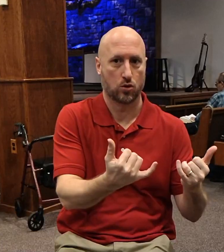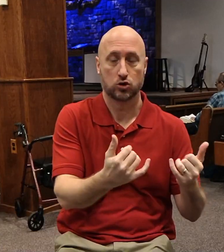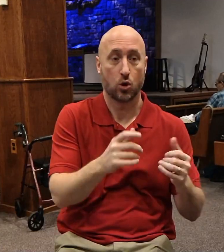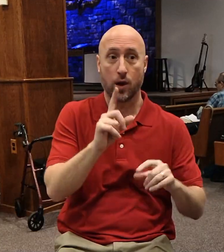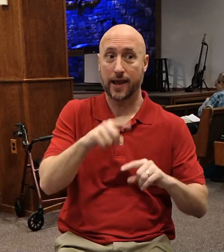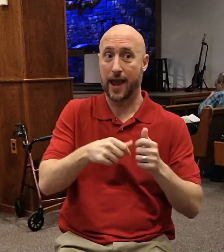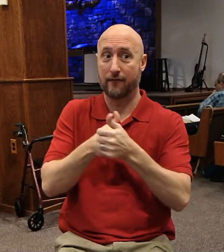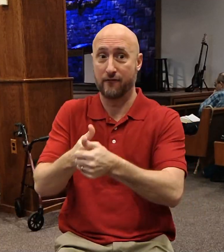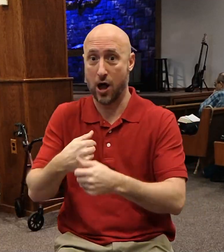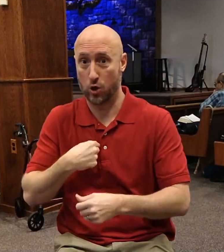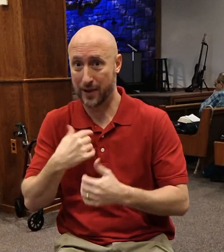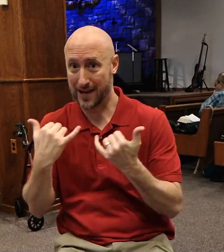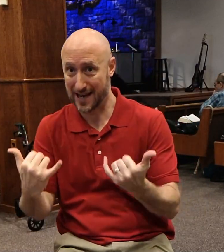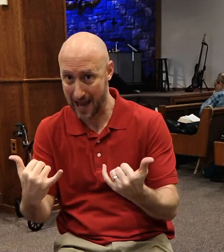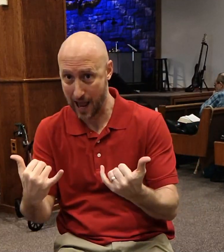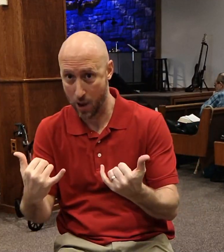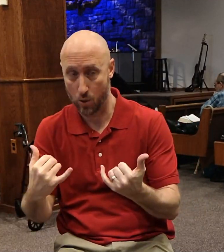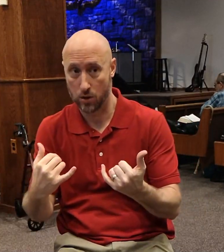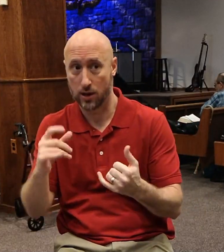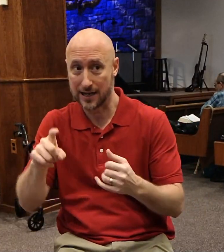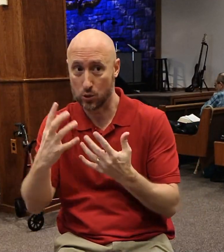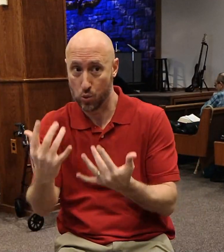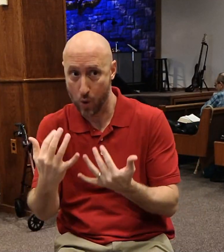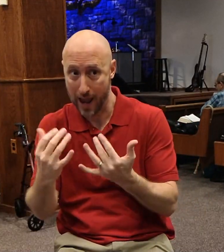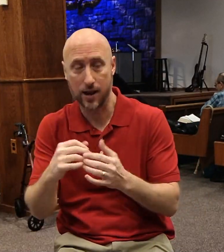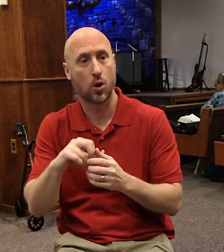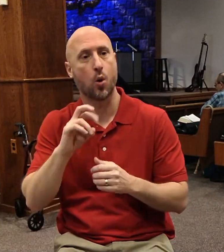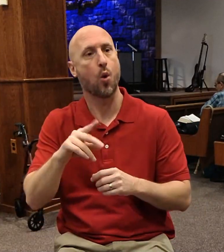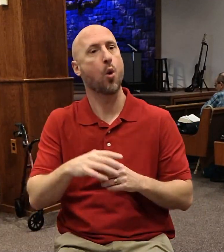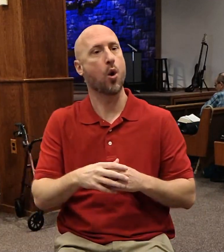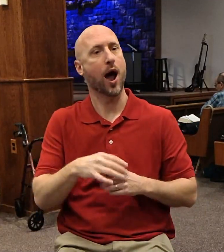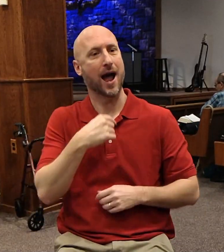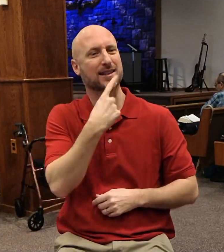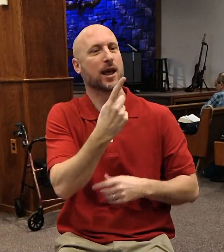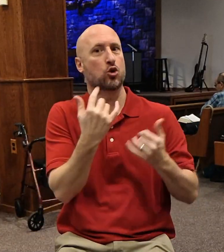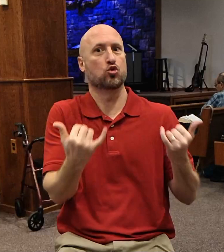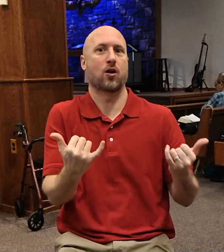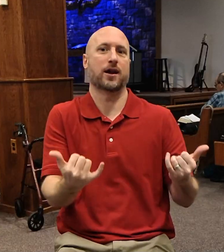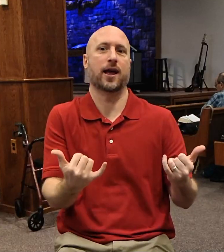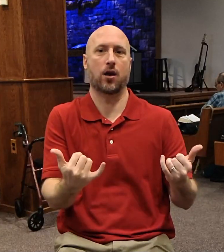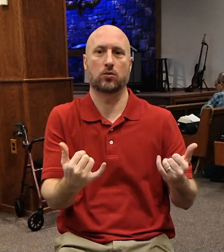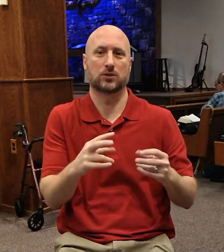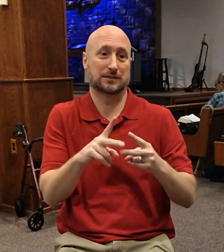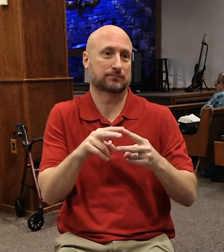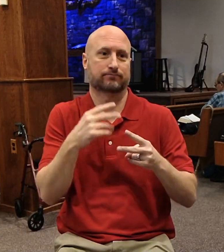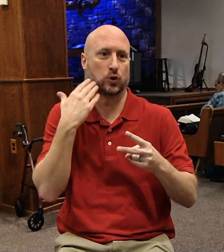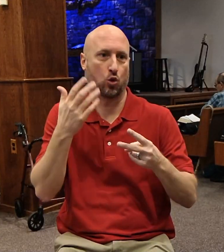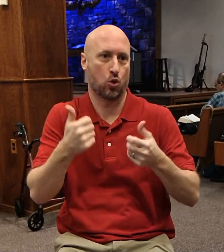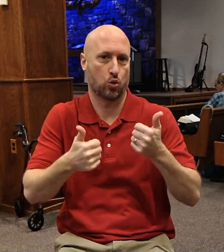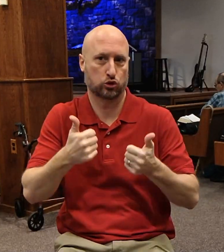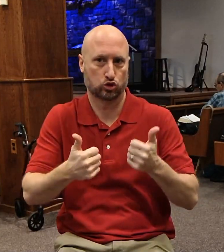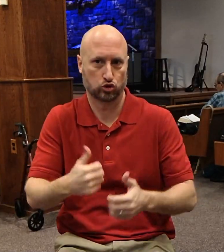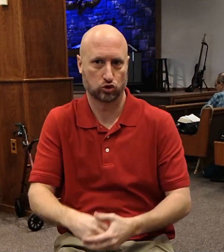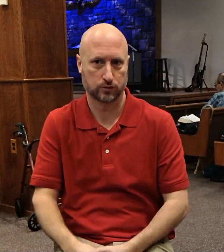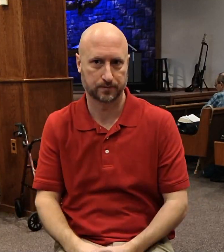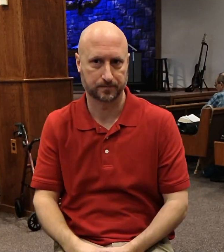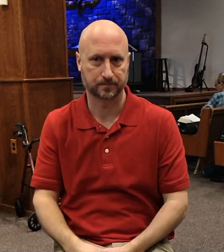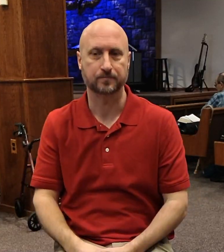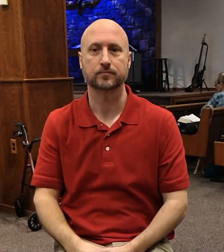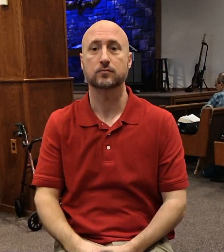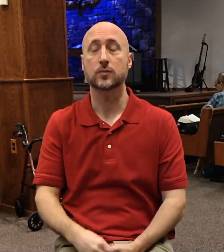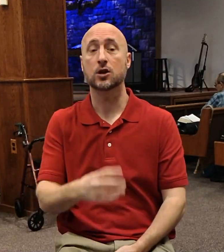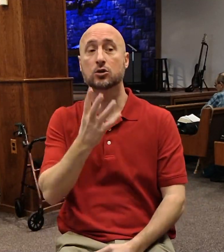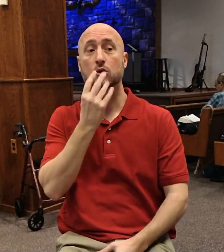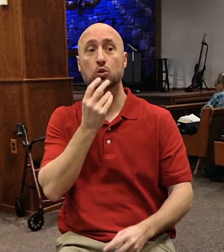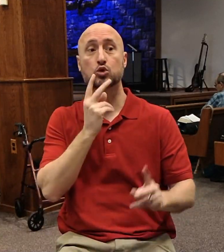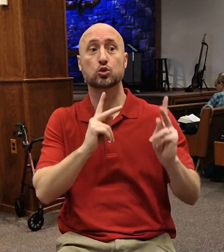moving on in the thought. Jesus had talked to the Jews and he had said these things to them.